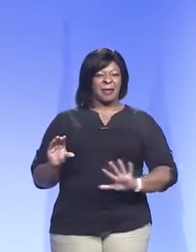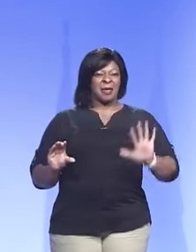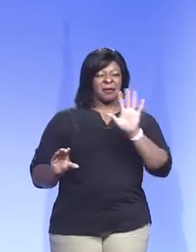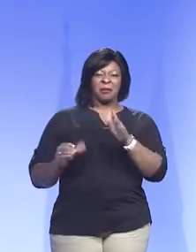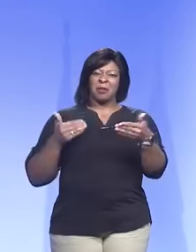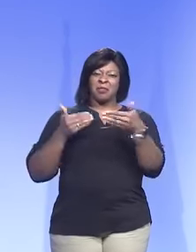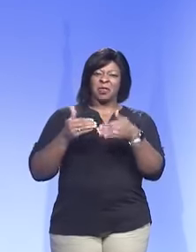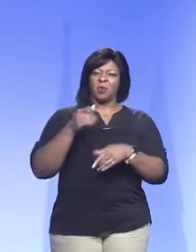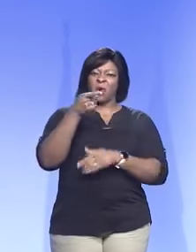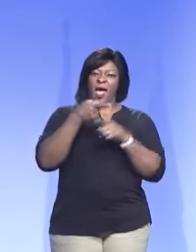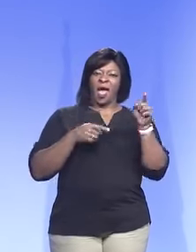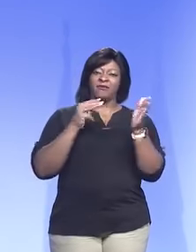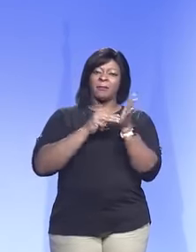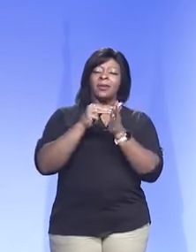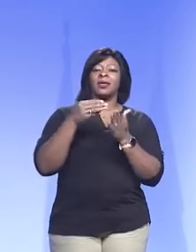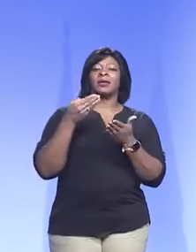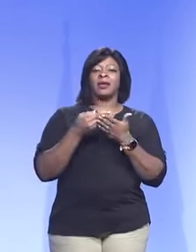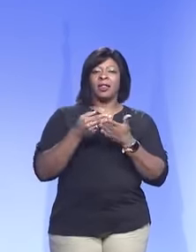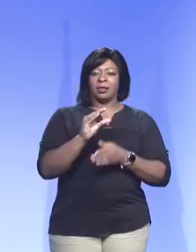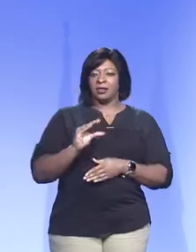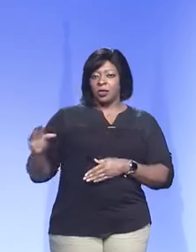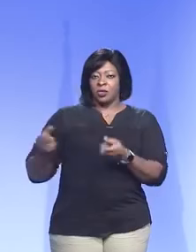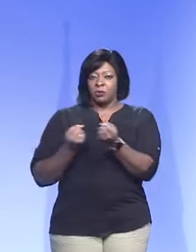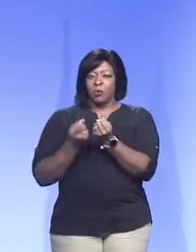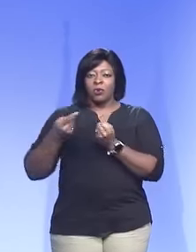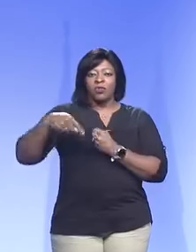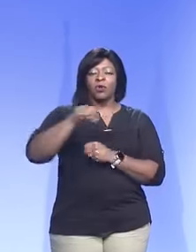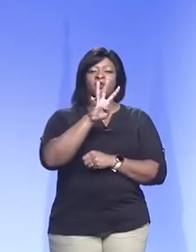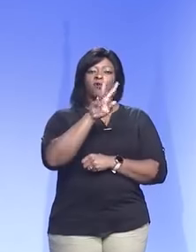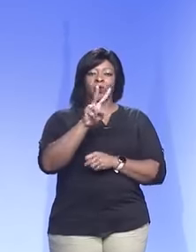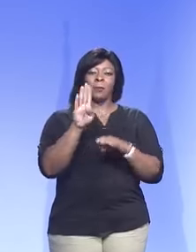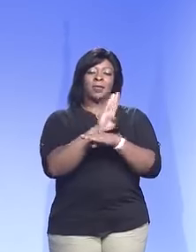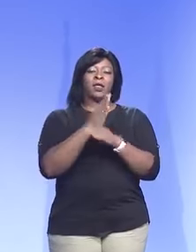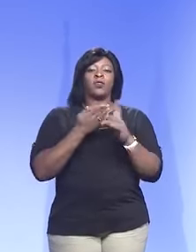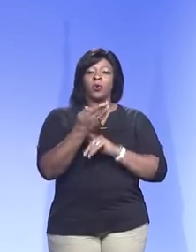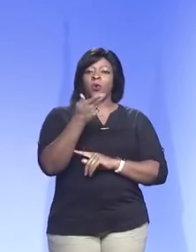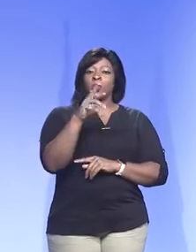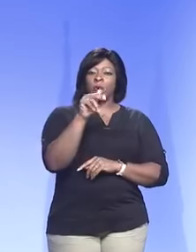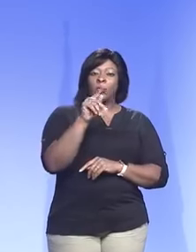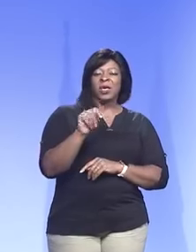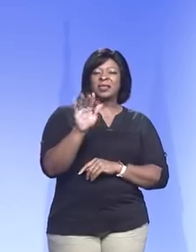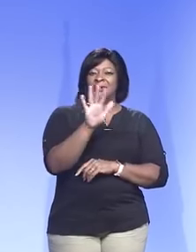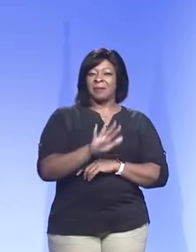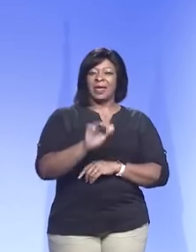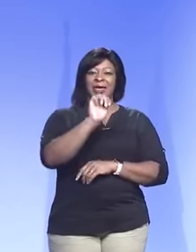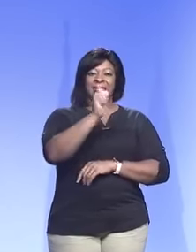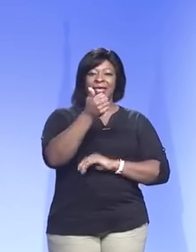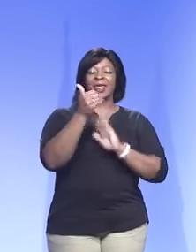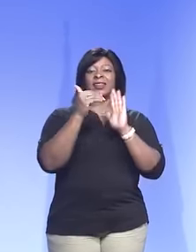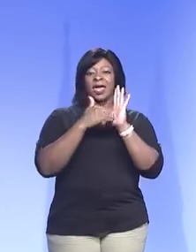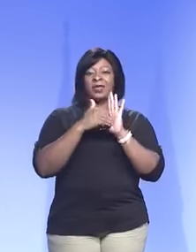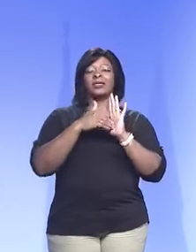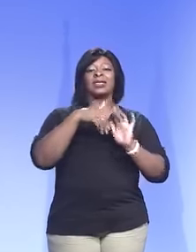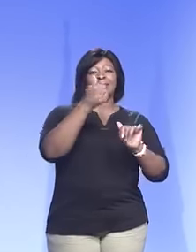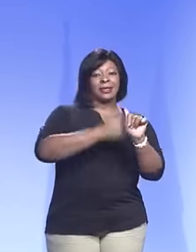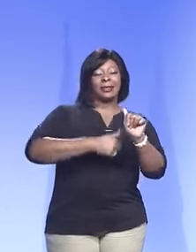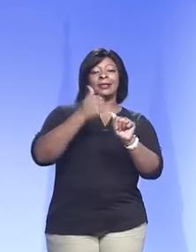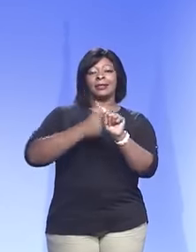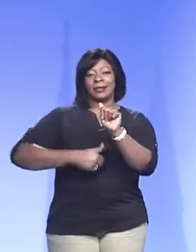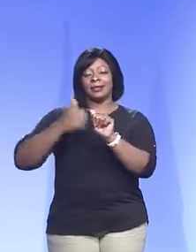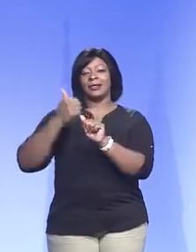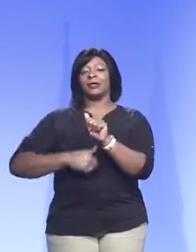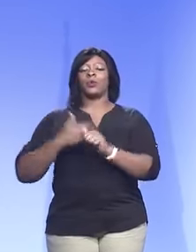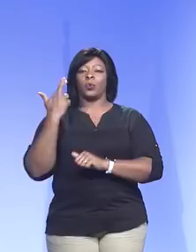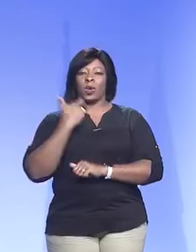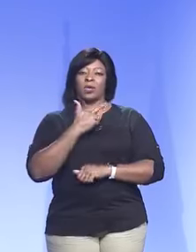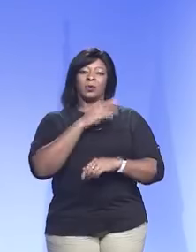nearly $500,000 to support those businesses through grants of about $10,000 per limited